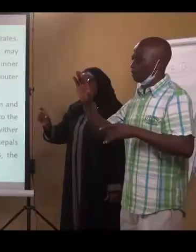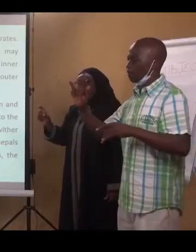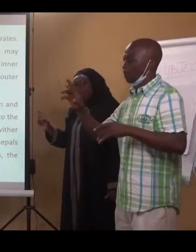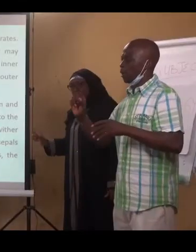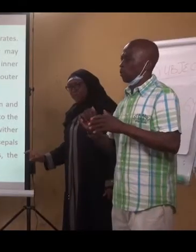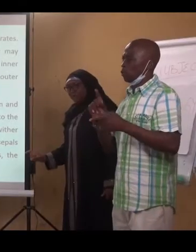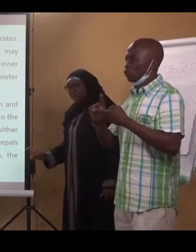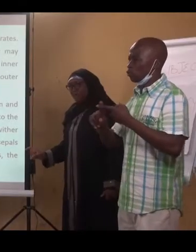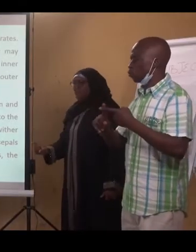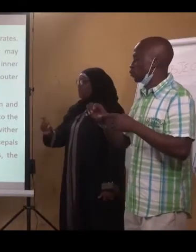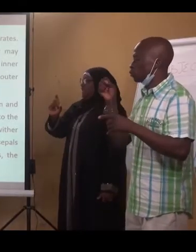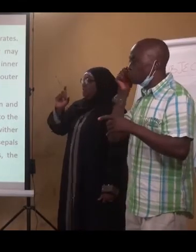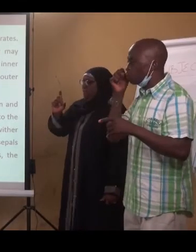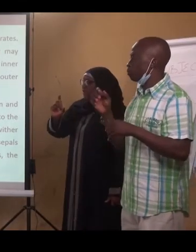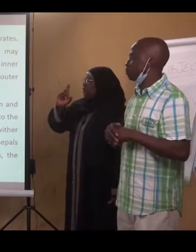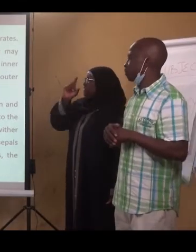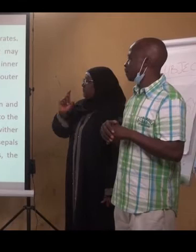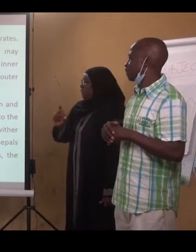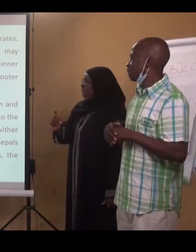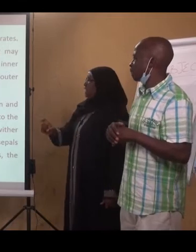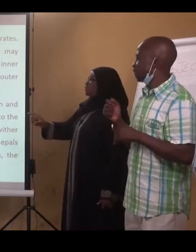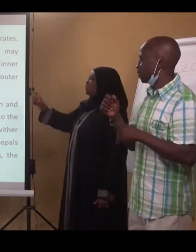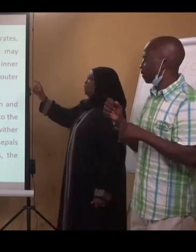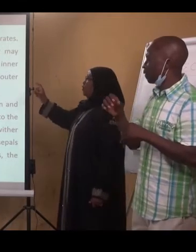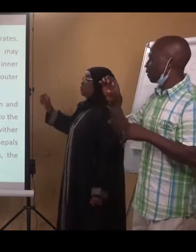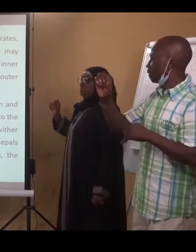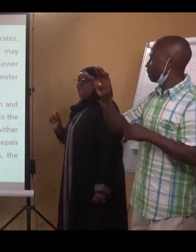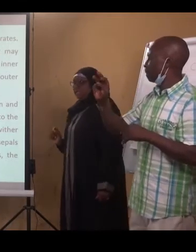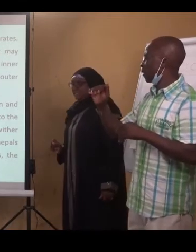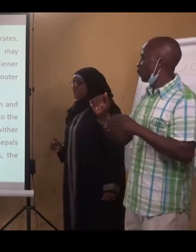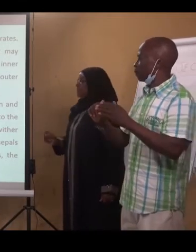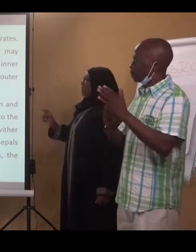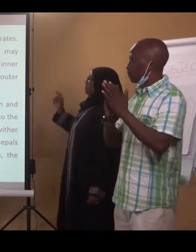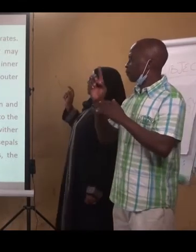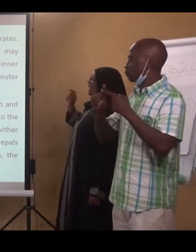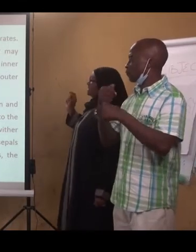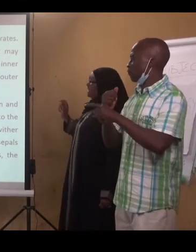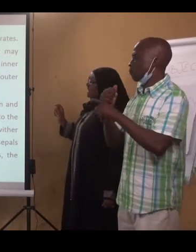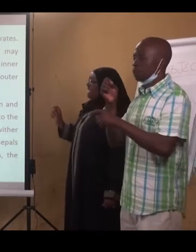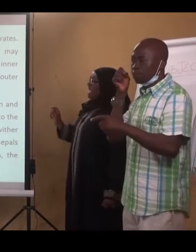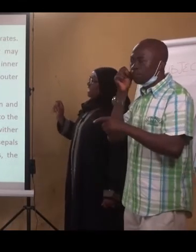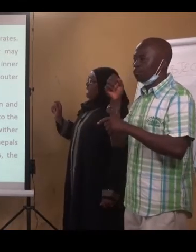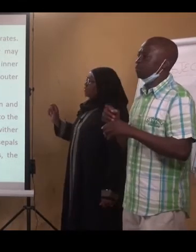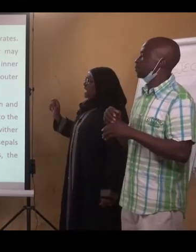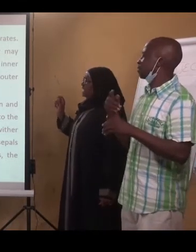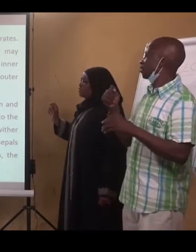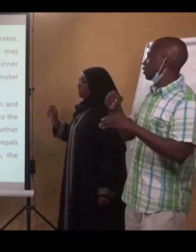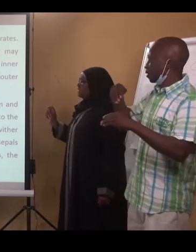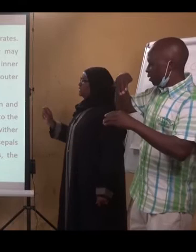form the embryo. The embryo develops now to form a seed. Its inner and outer integument